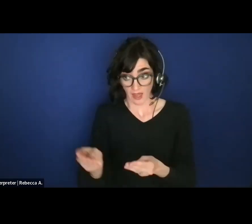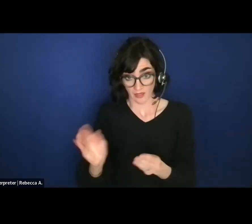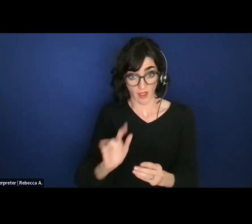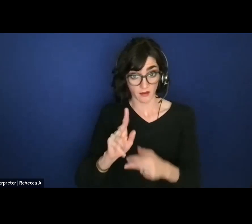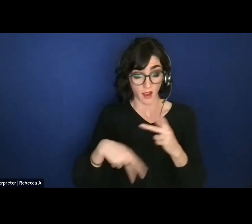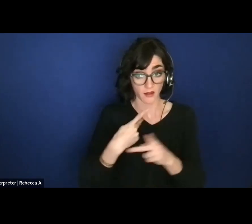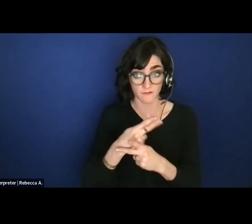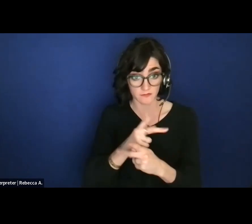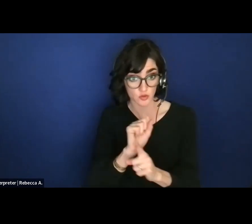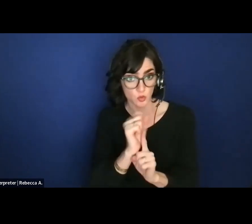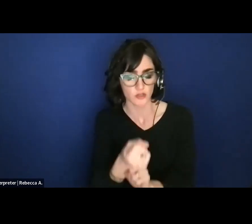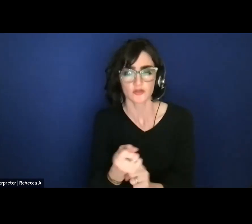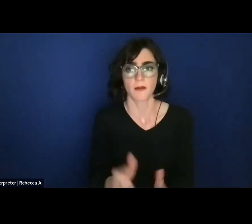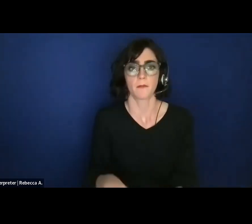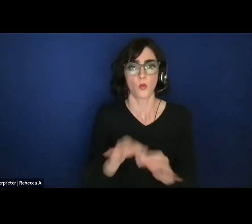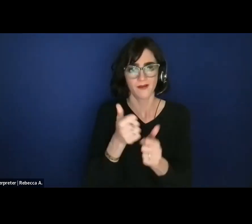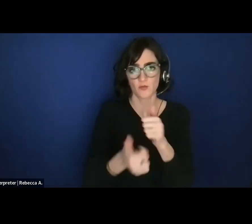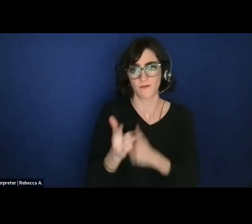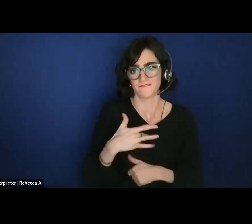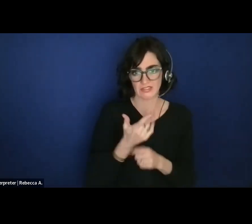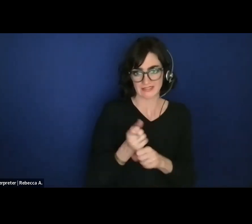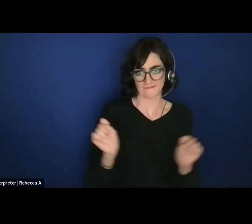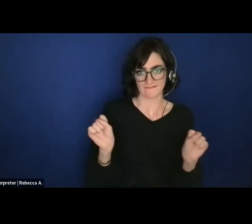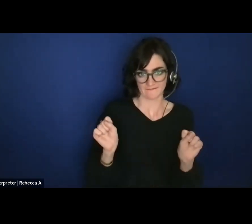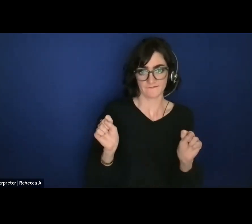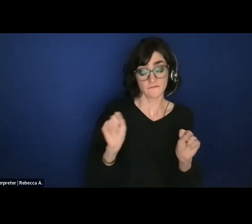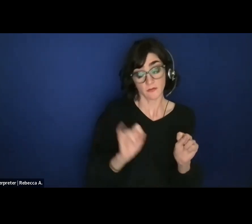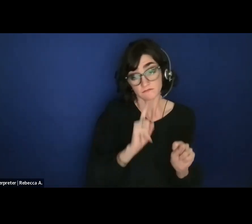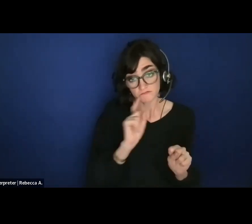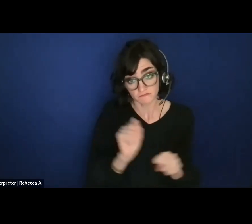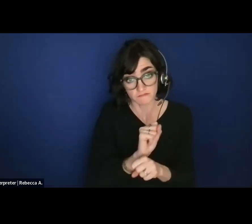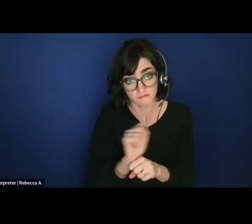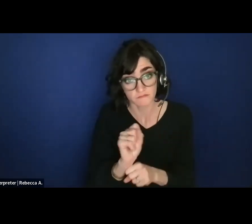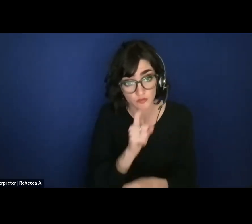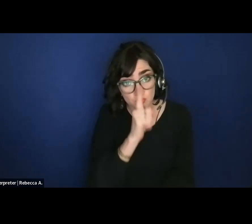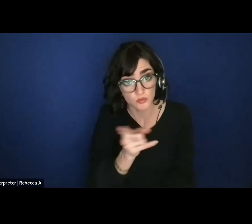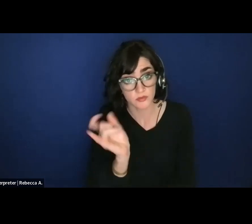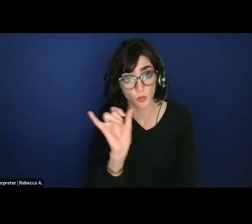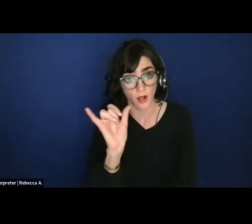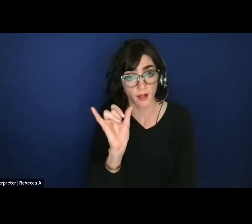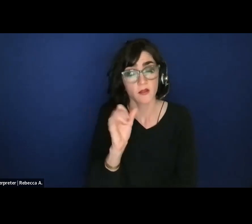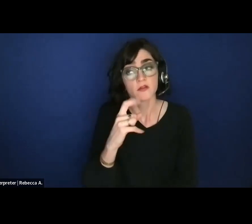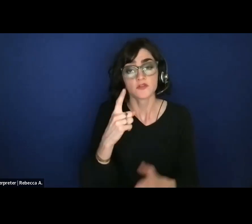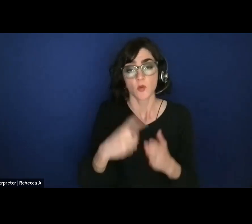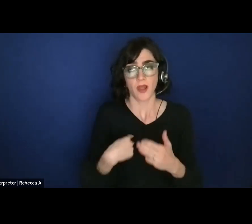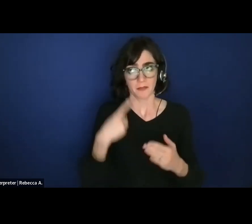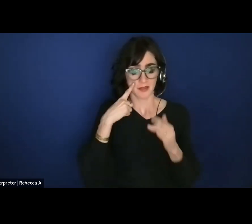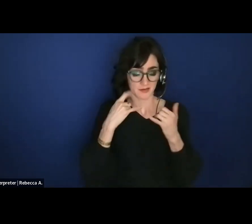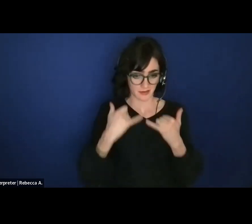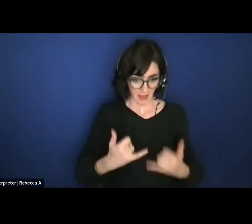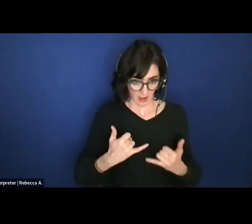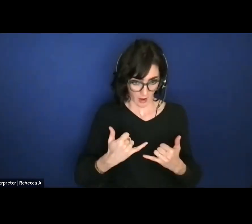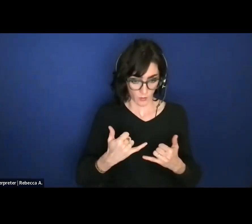guess what I'm thinking is it would, right now, the presumption we start with is